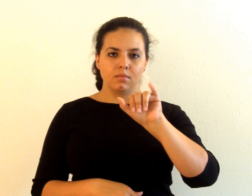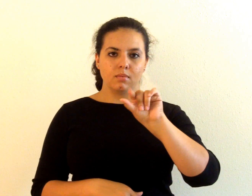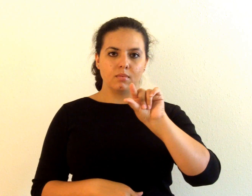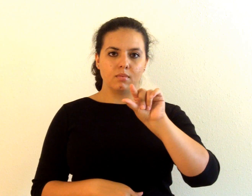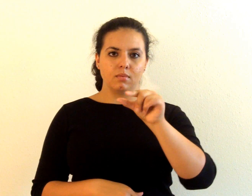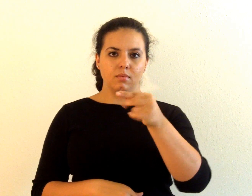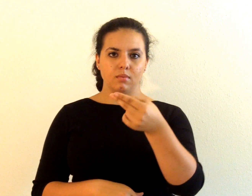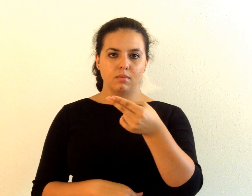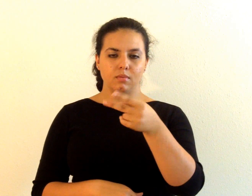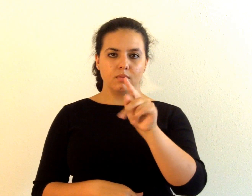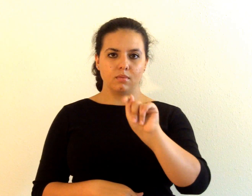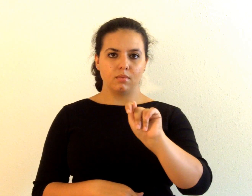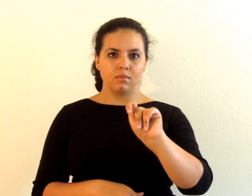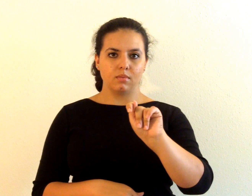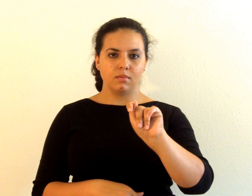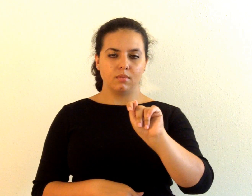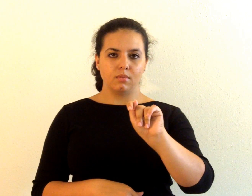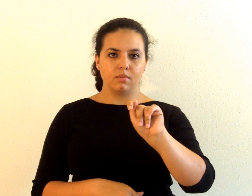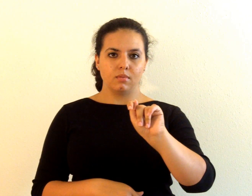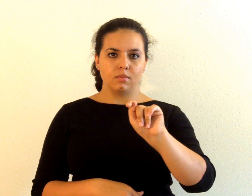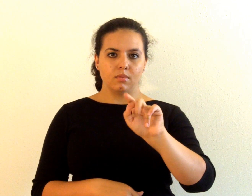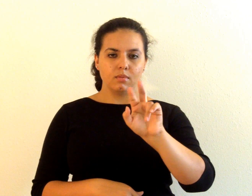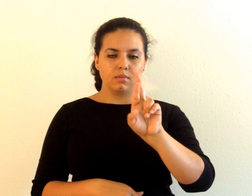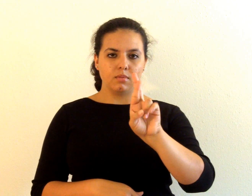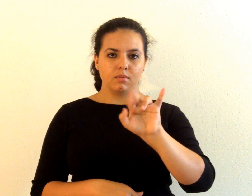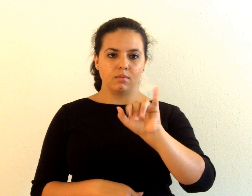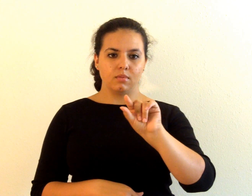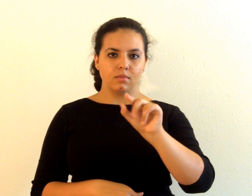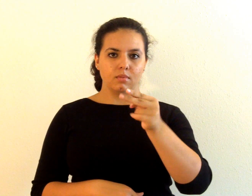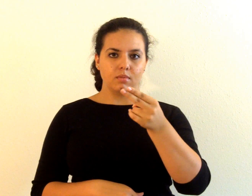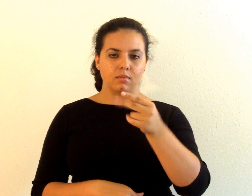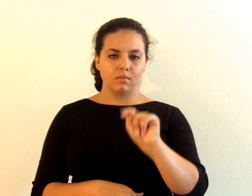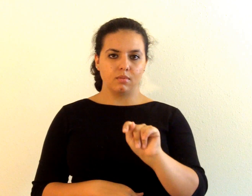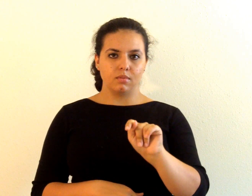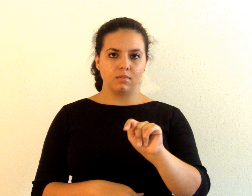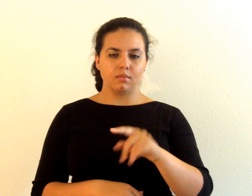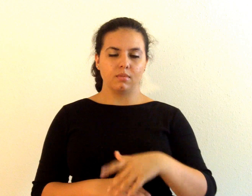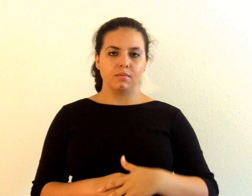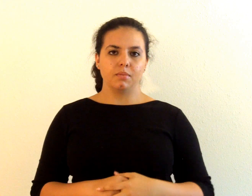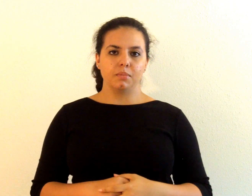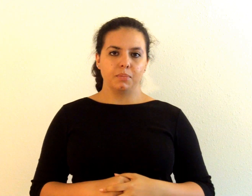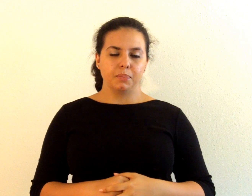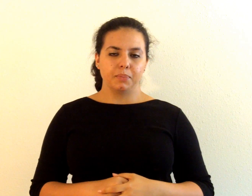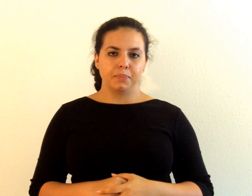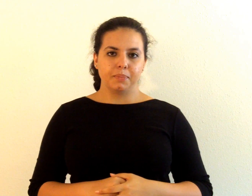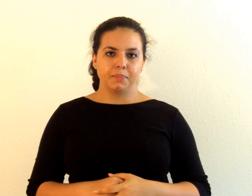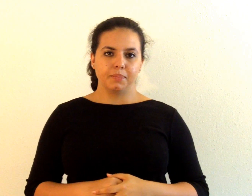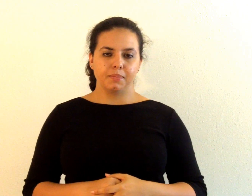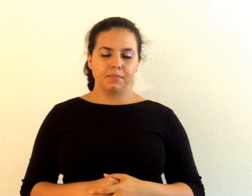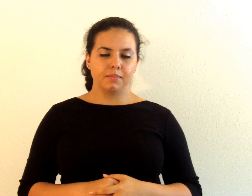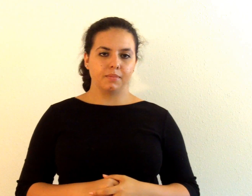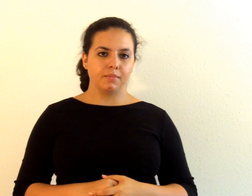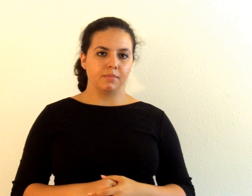R-I-G-H-T. Depends upon what's happening where the letters are going to come.